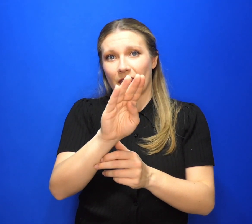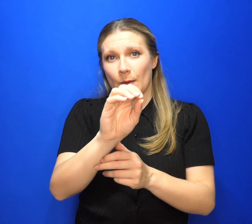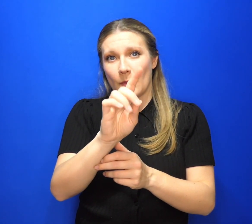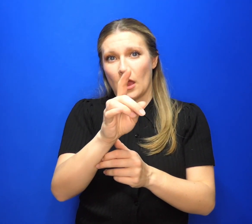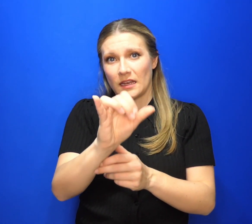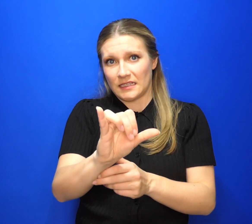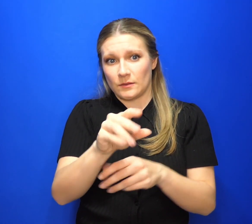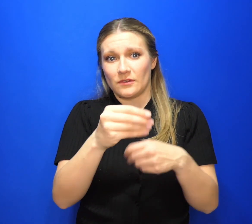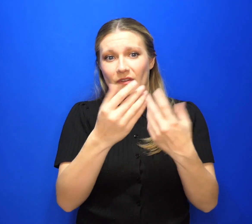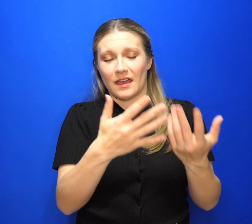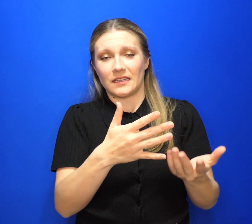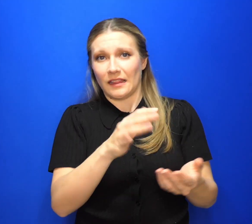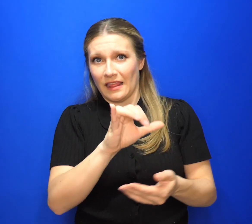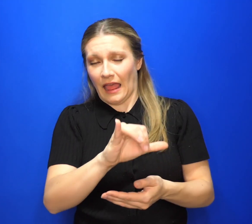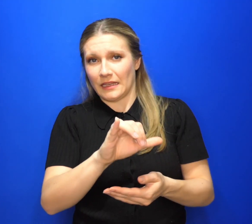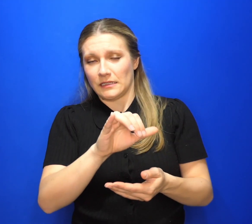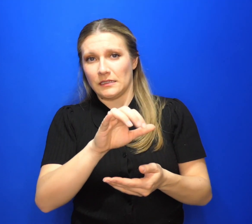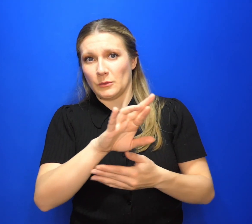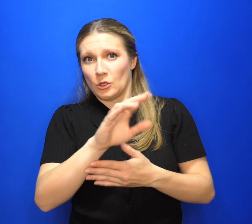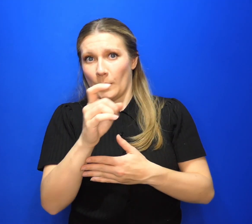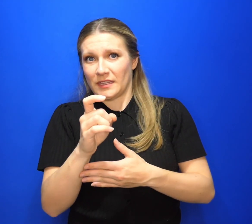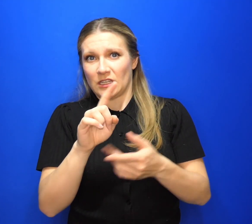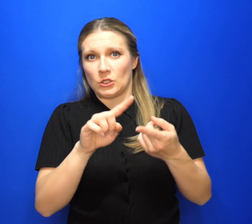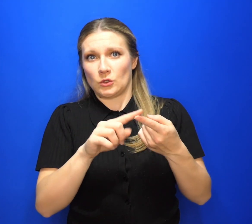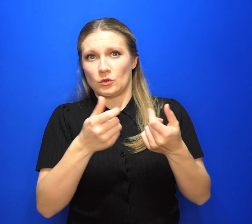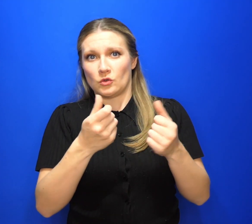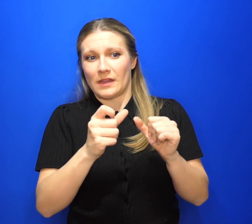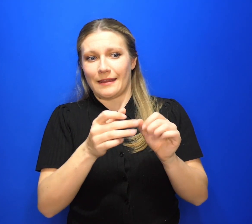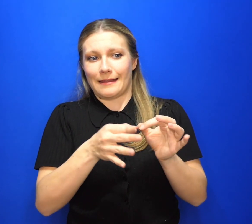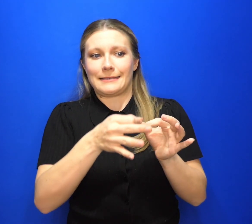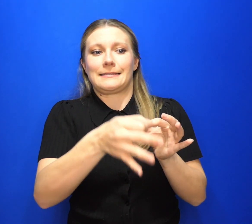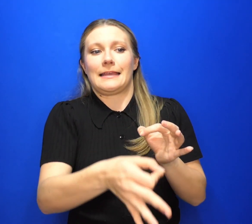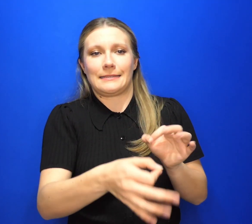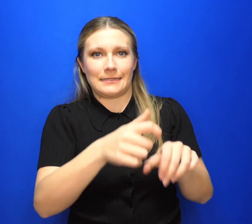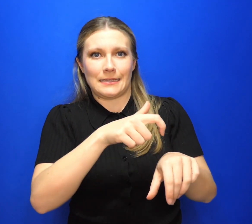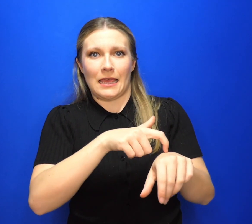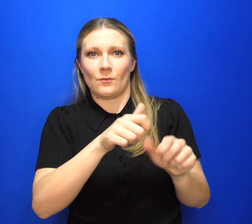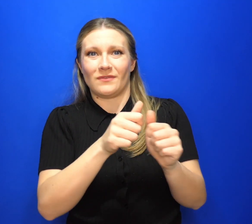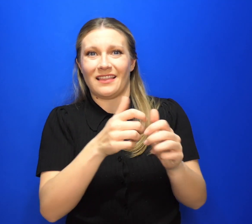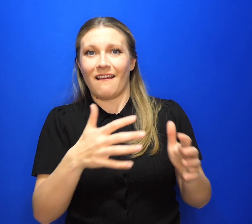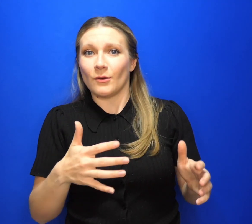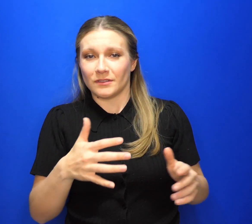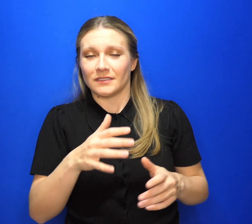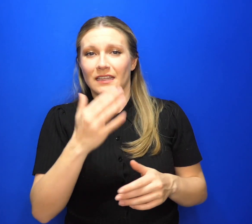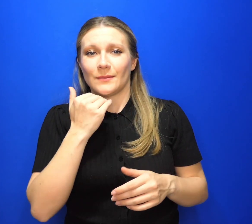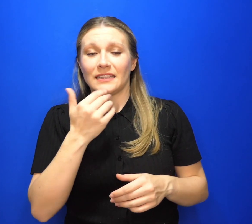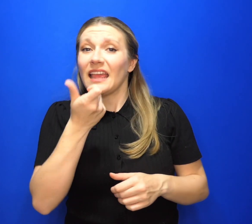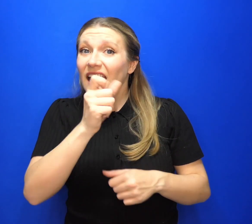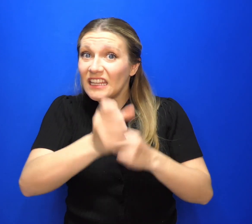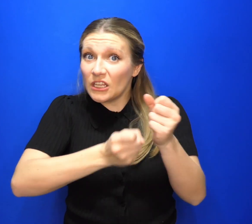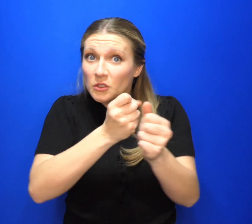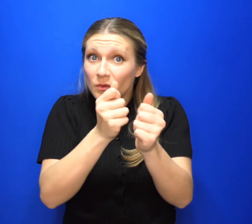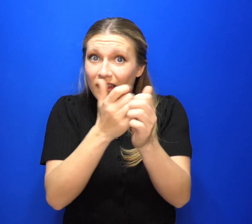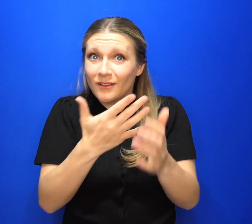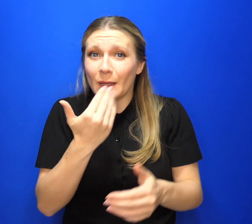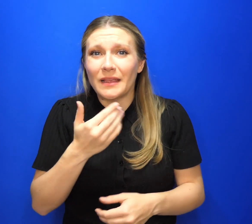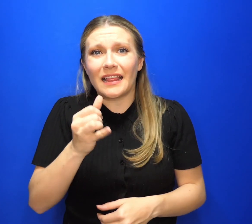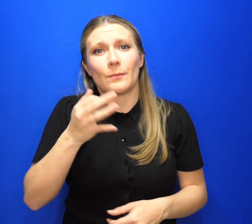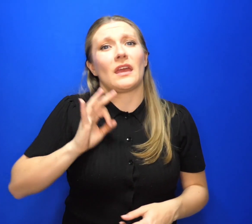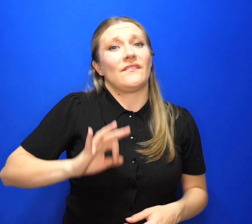without diabetes. Yeah. Any years without diabetes are definitely a benefit. Oh, I get that one. I'm talking about Right. like if running around like a